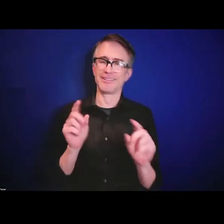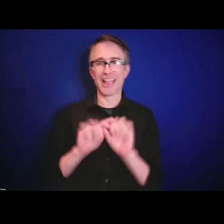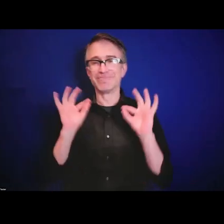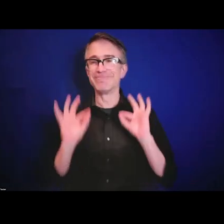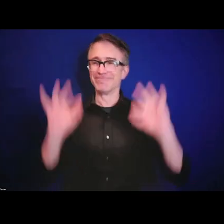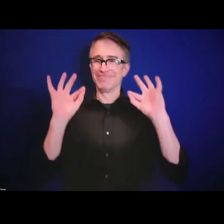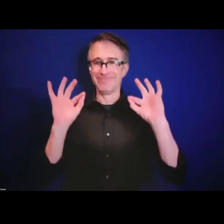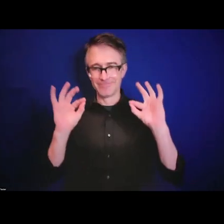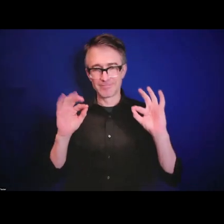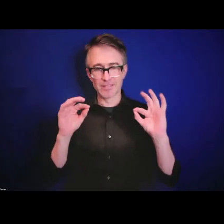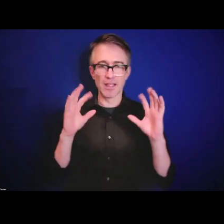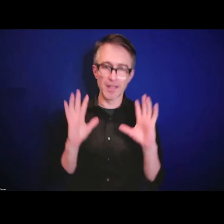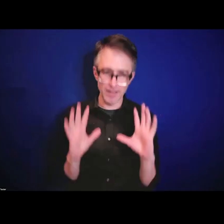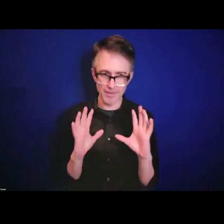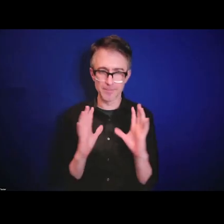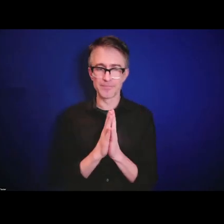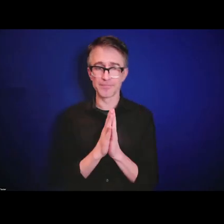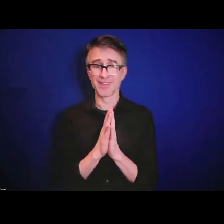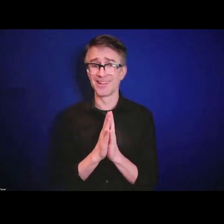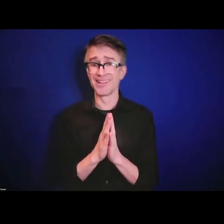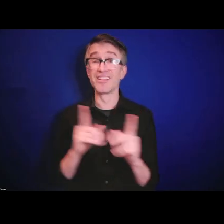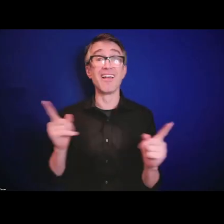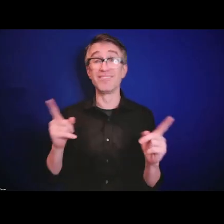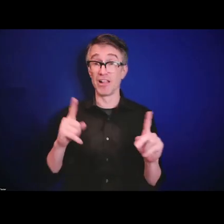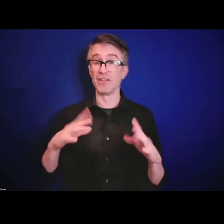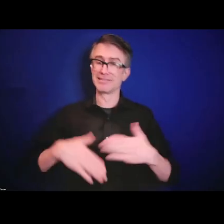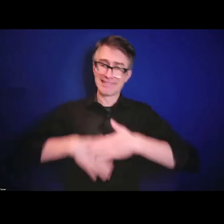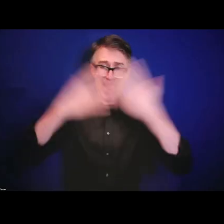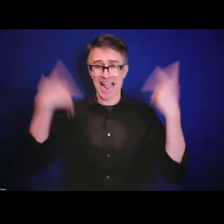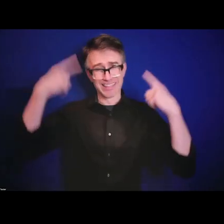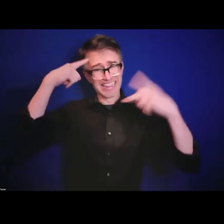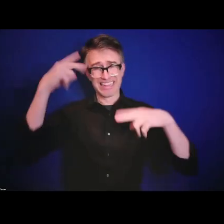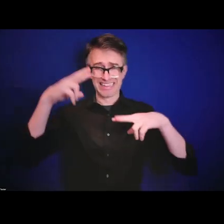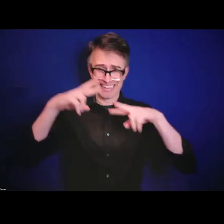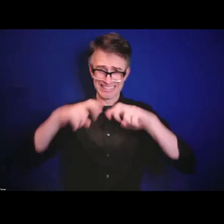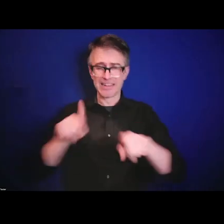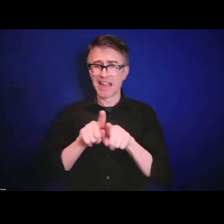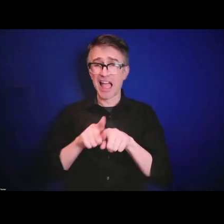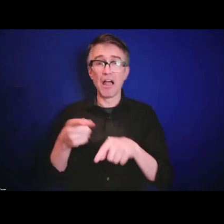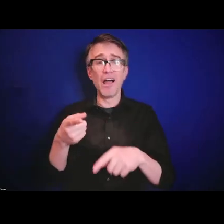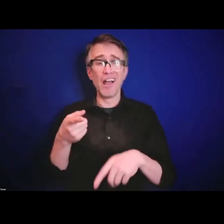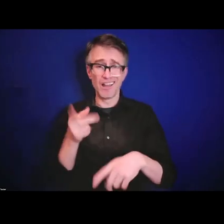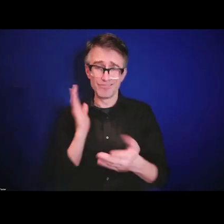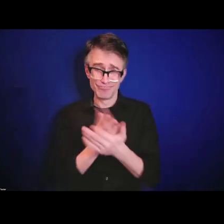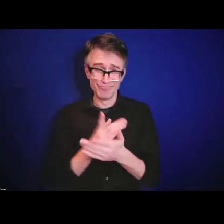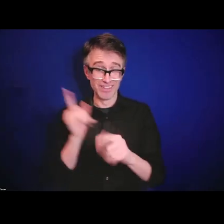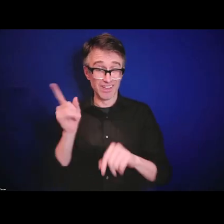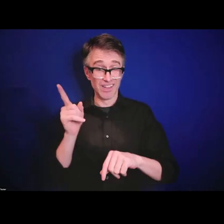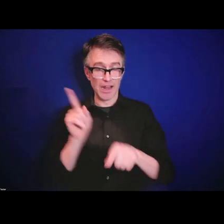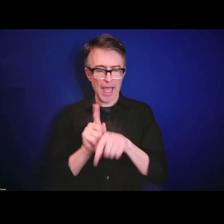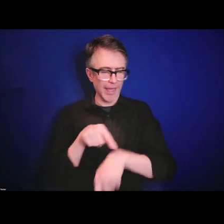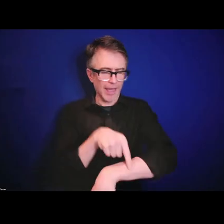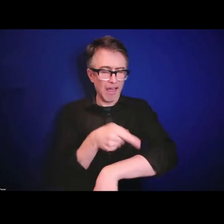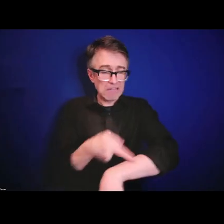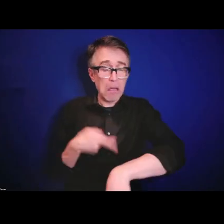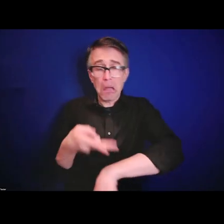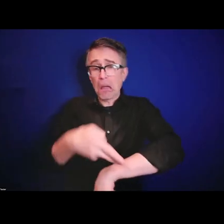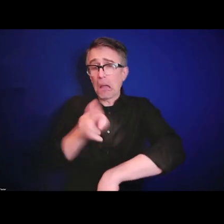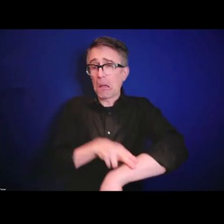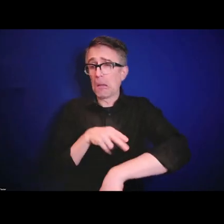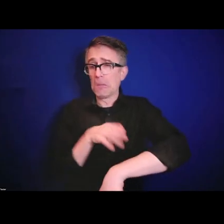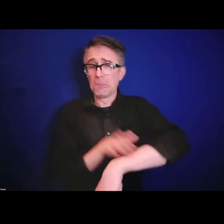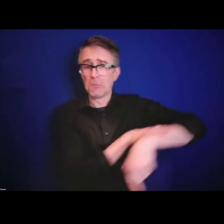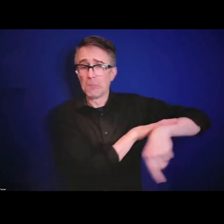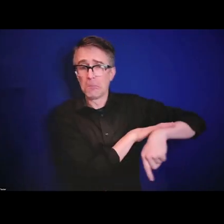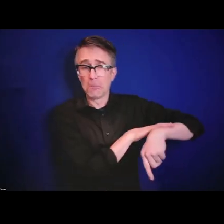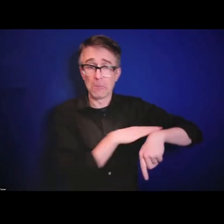the issue, on the problem, unless you're willing to actually, collect better data. What you